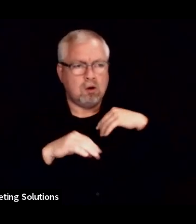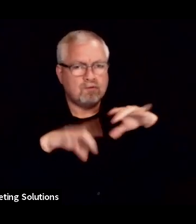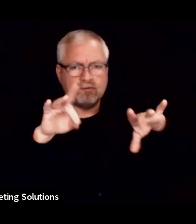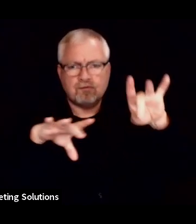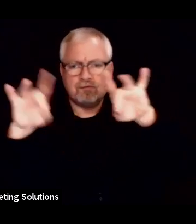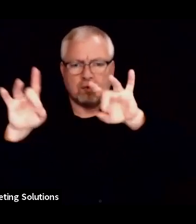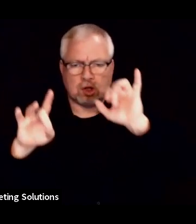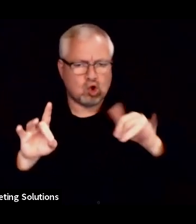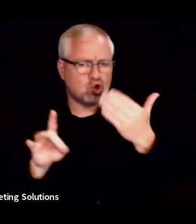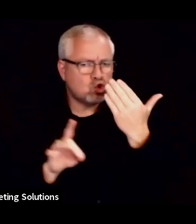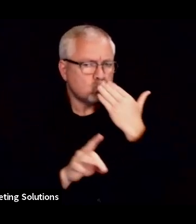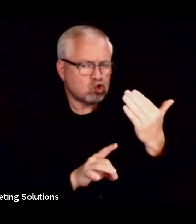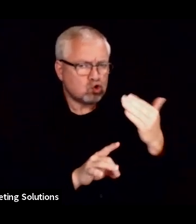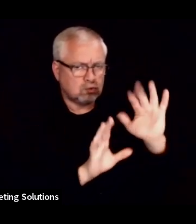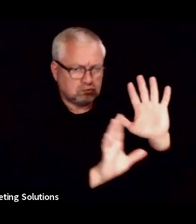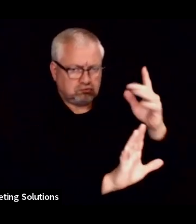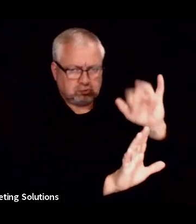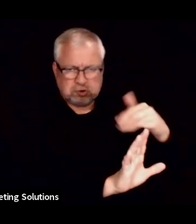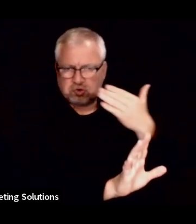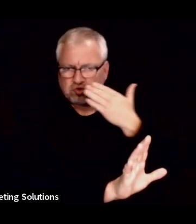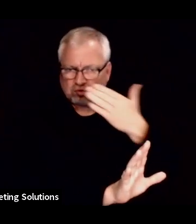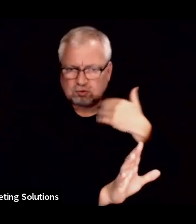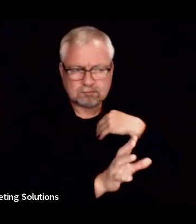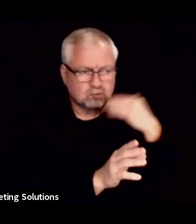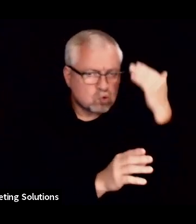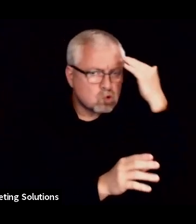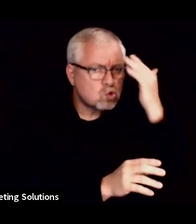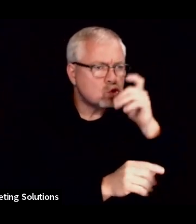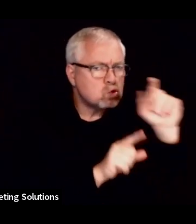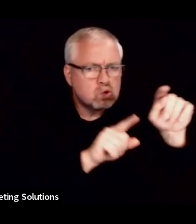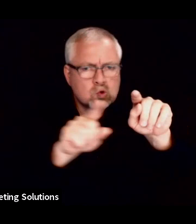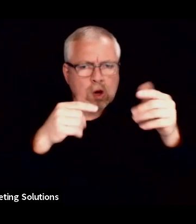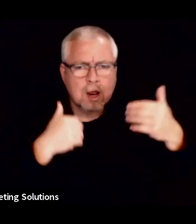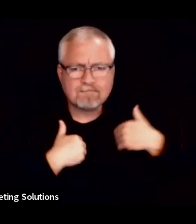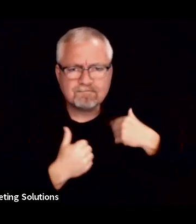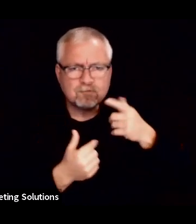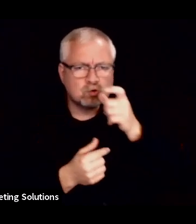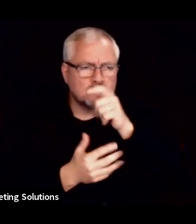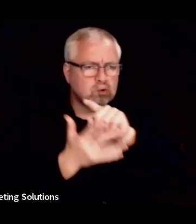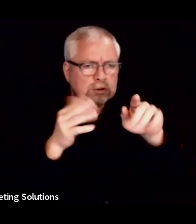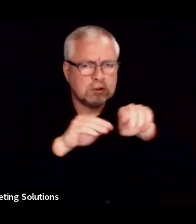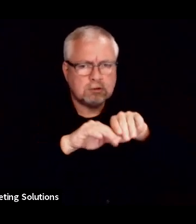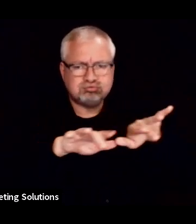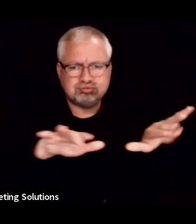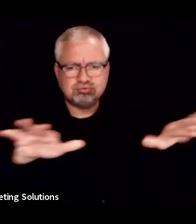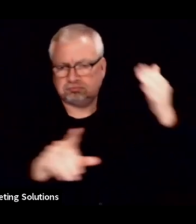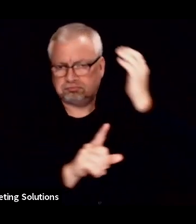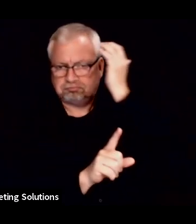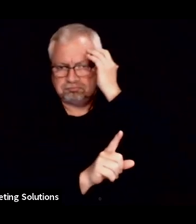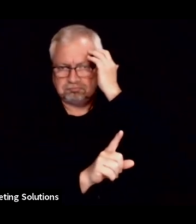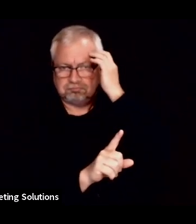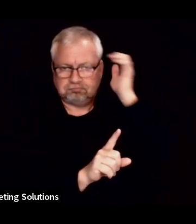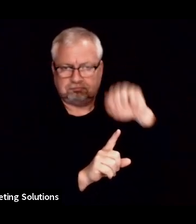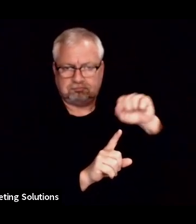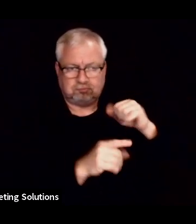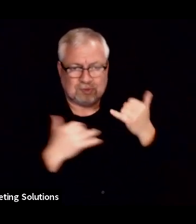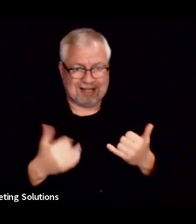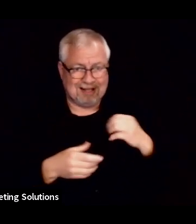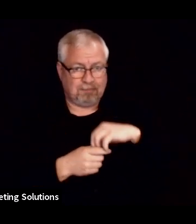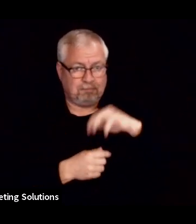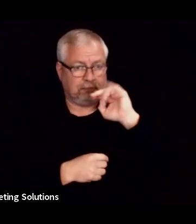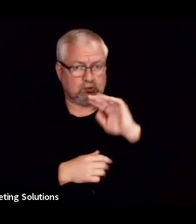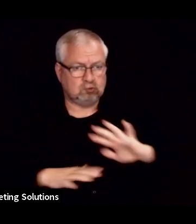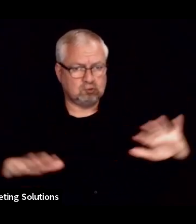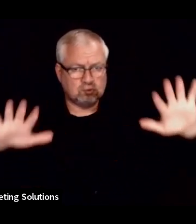the strategy of both knowing what is the status of the epidemic in Minnesota and how can we most